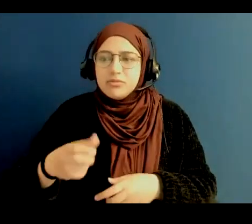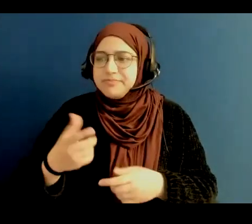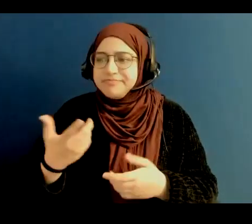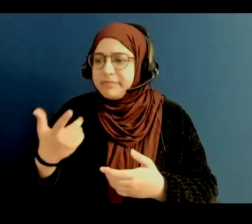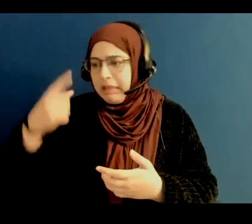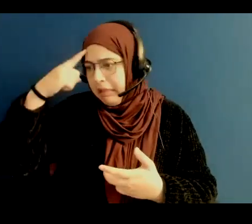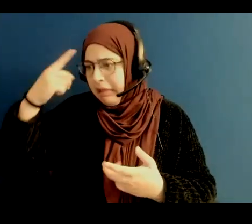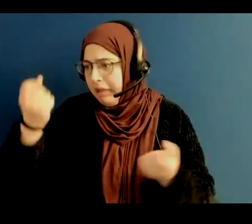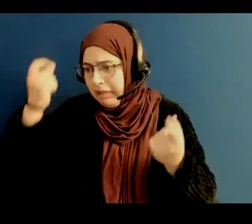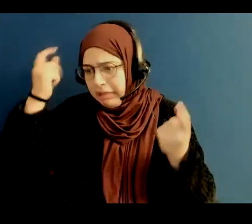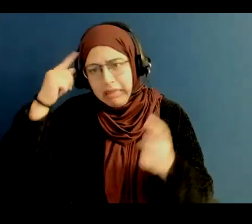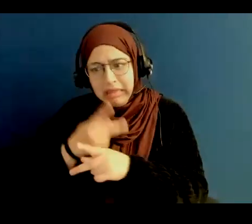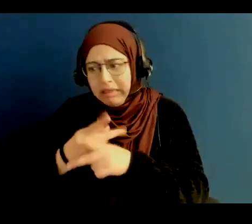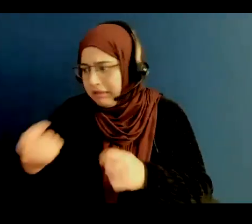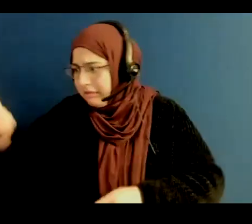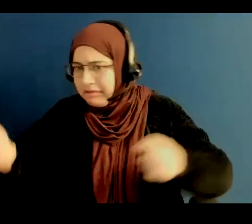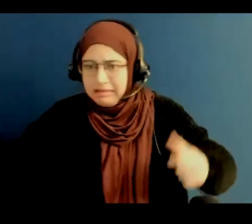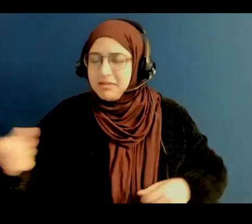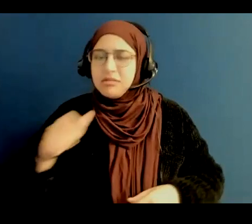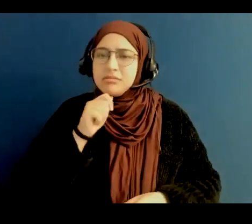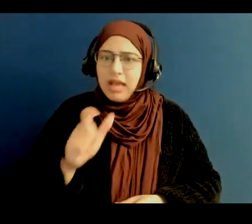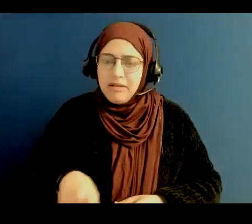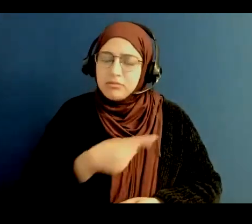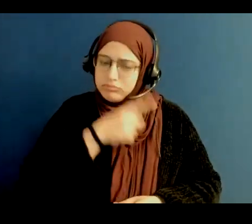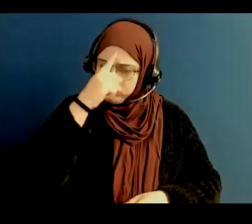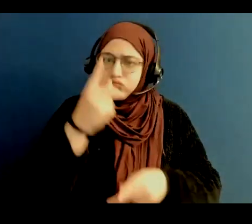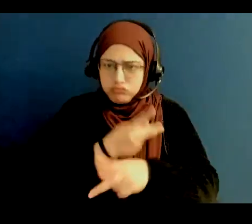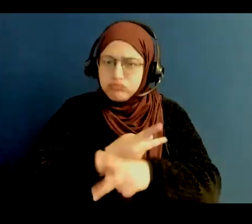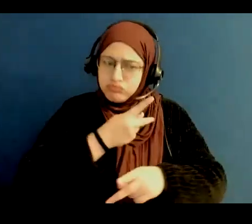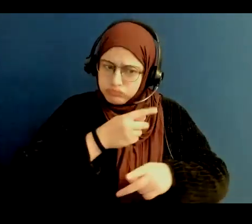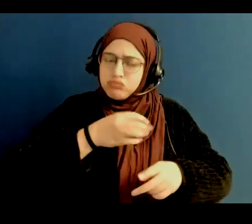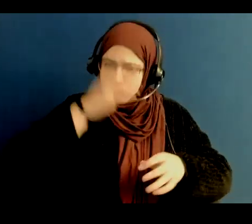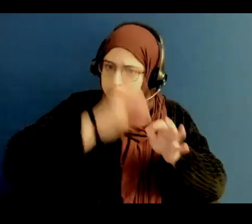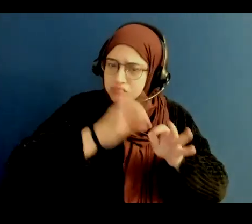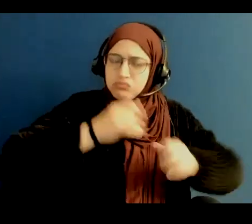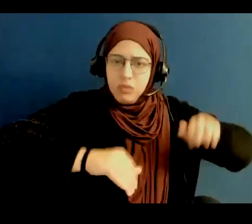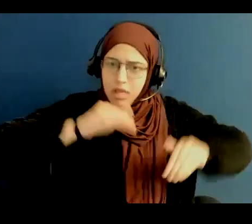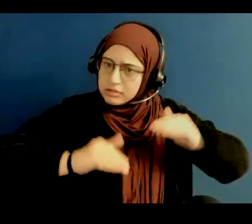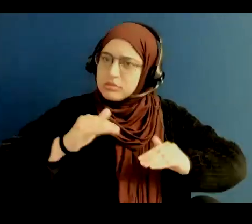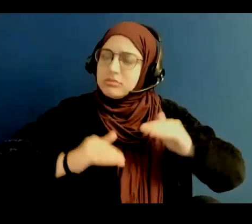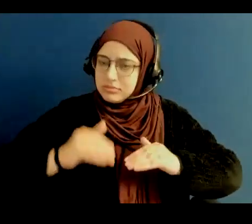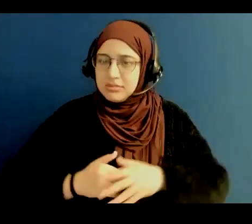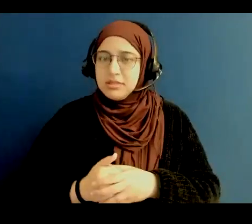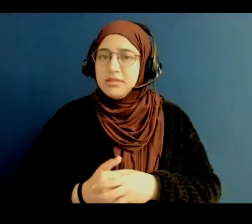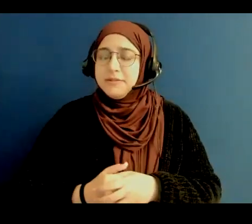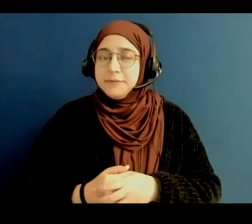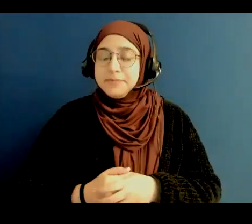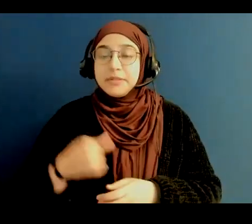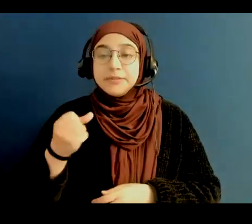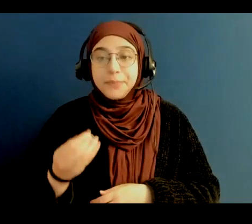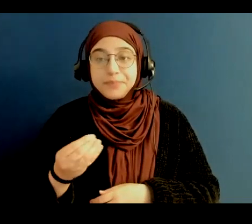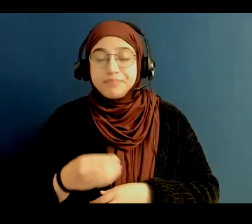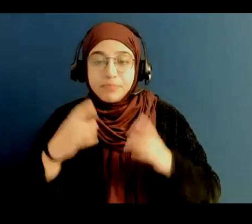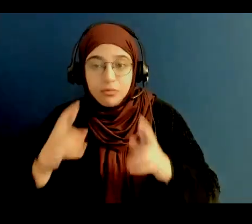So hopefully, I will just be talking about certain practical tips